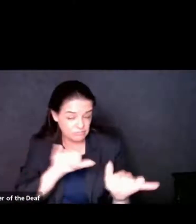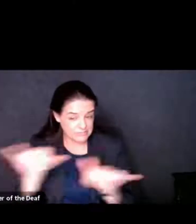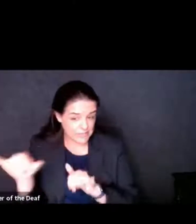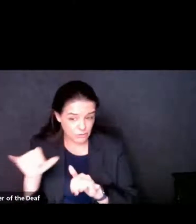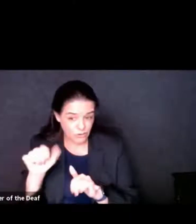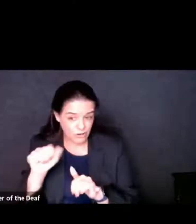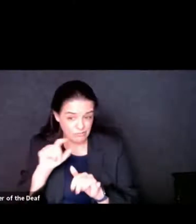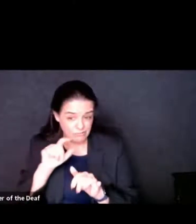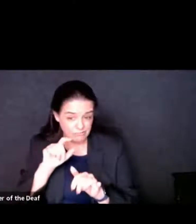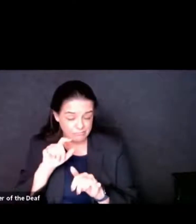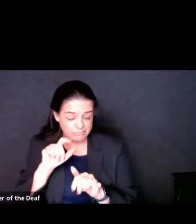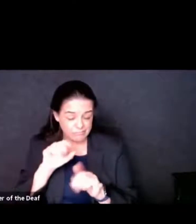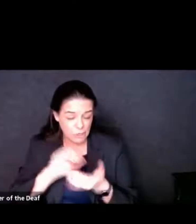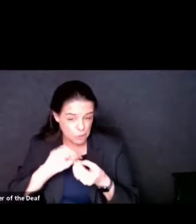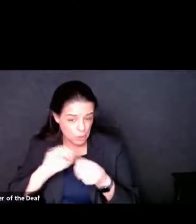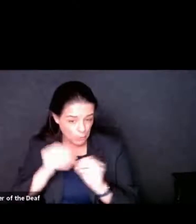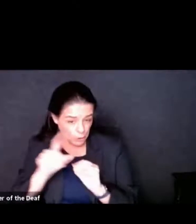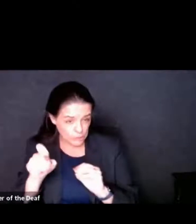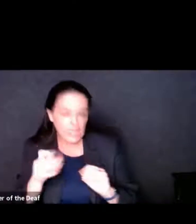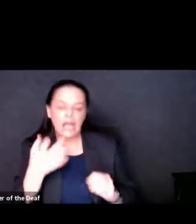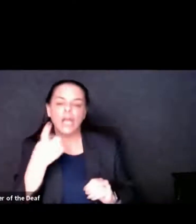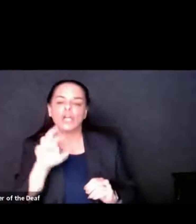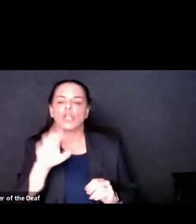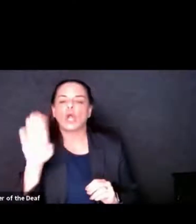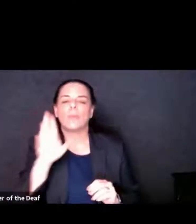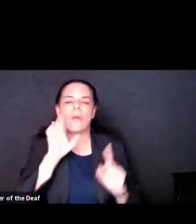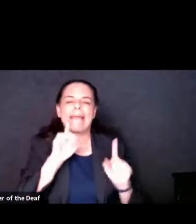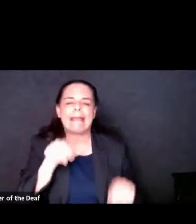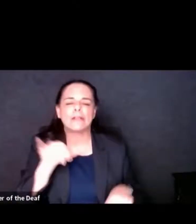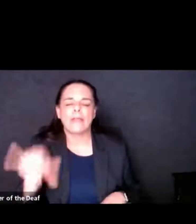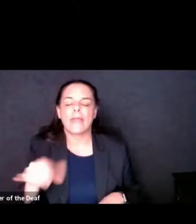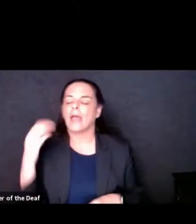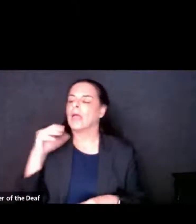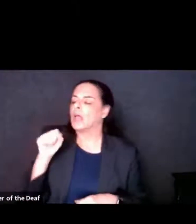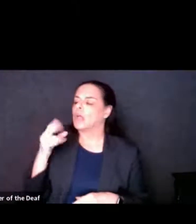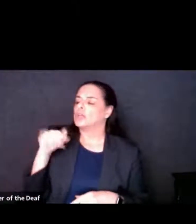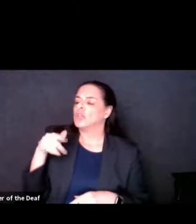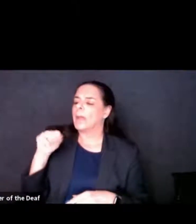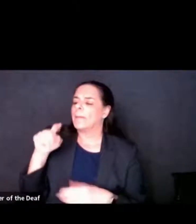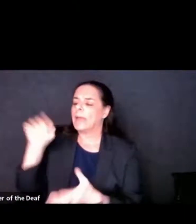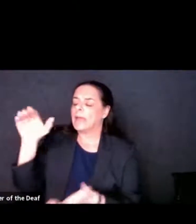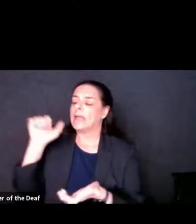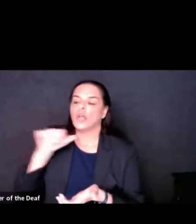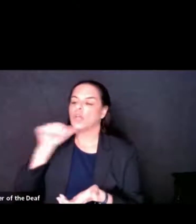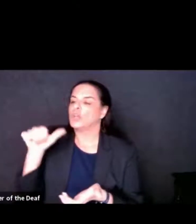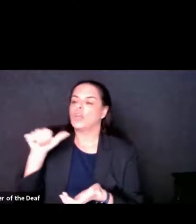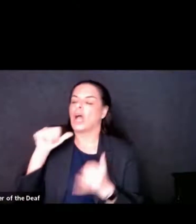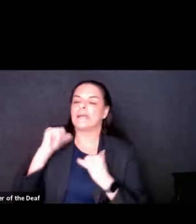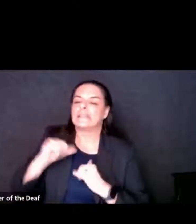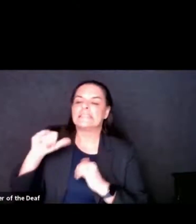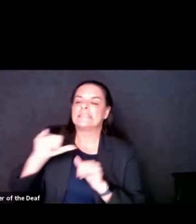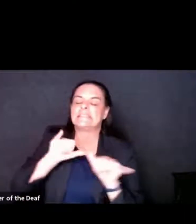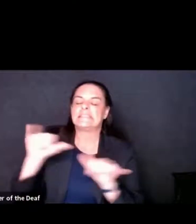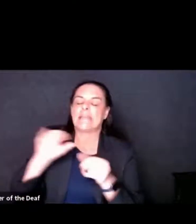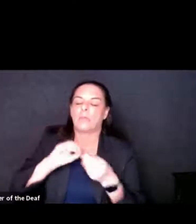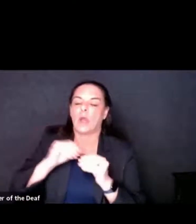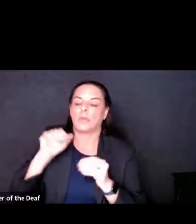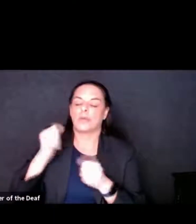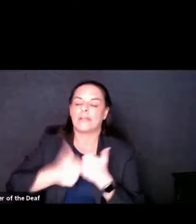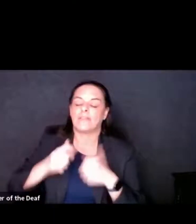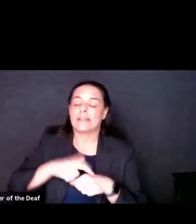answer that one. Go ahead. Okay. So the shipments at this time are not in standard amounts. I've explained this before. The